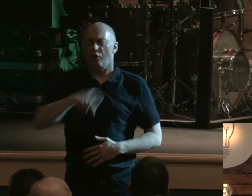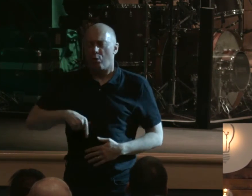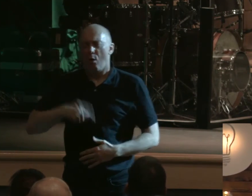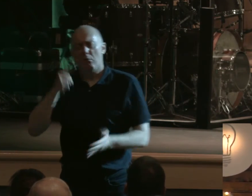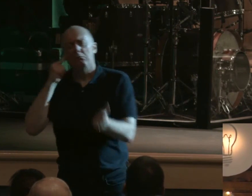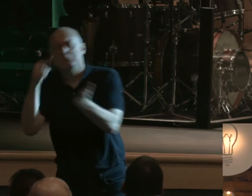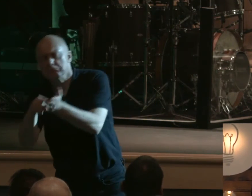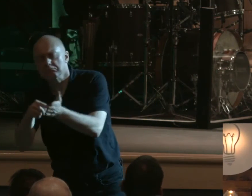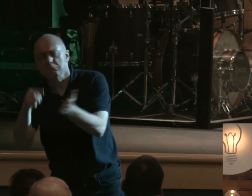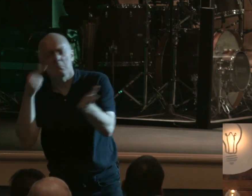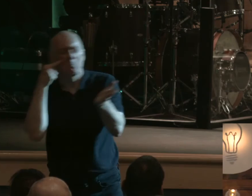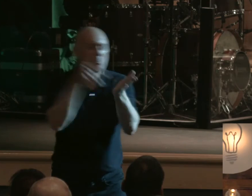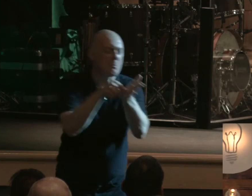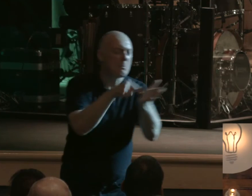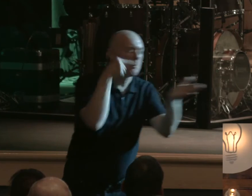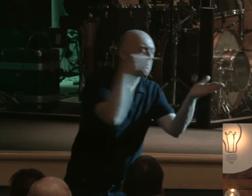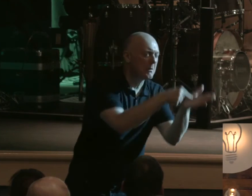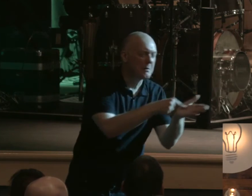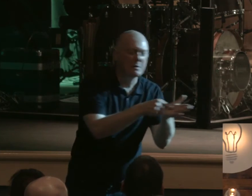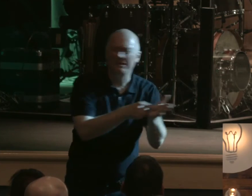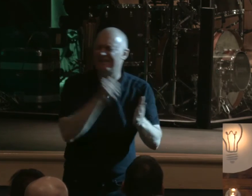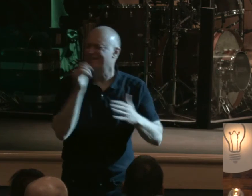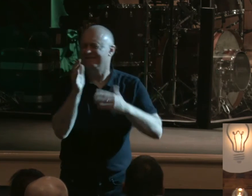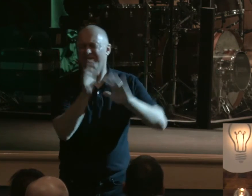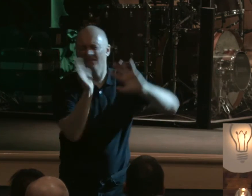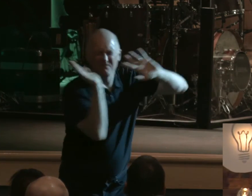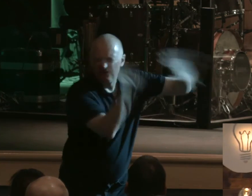acknowledging him. This isn't man, this is him.